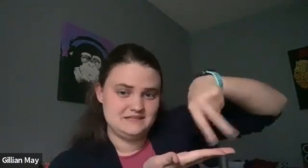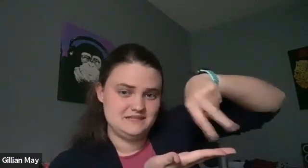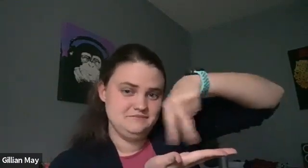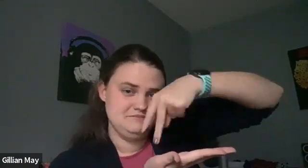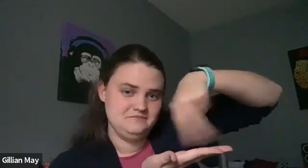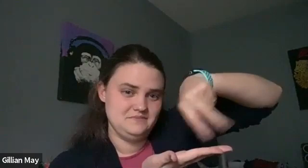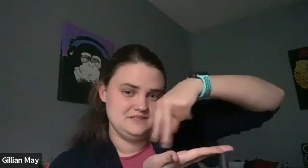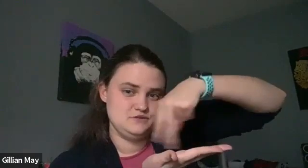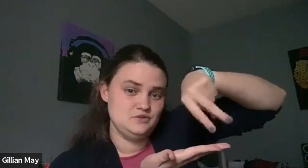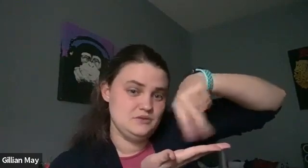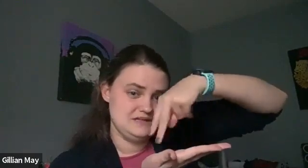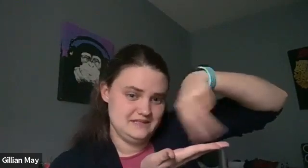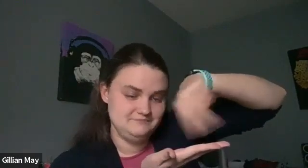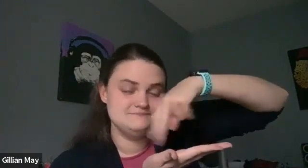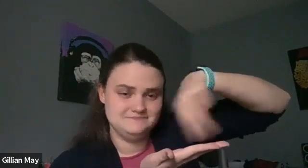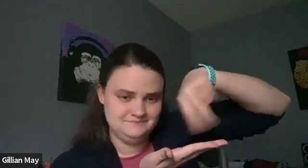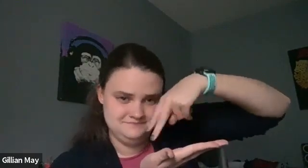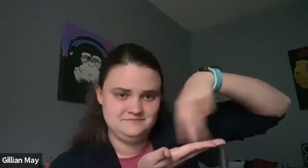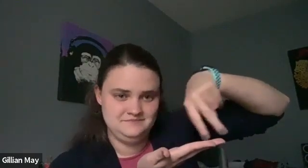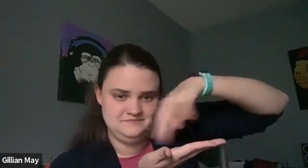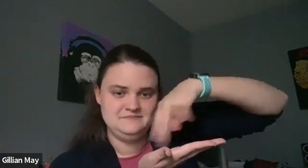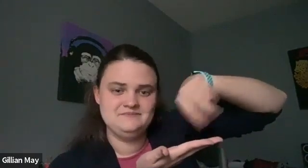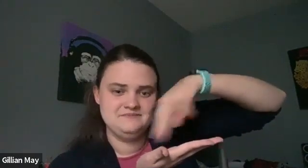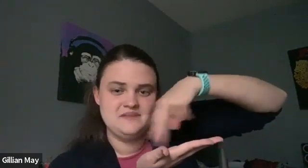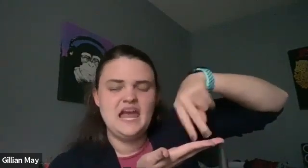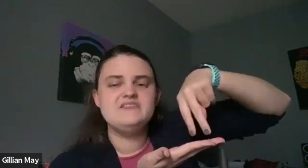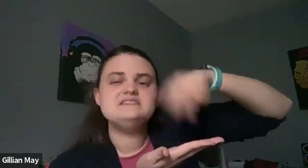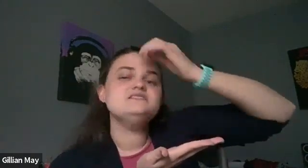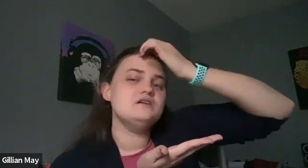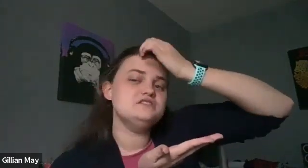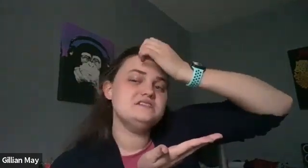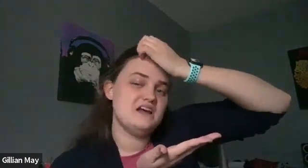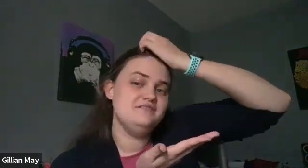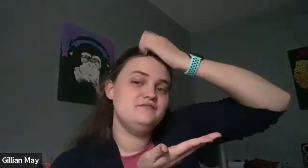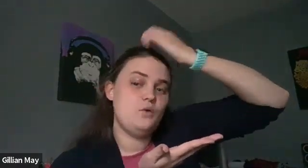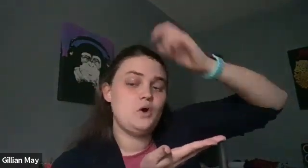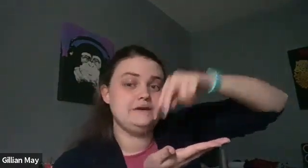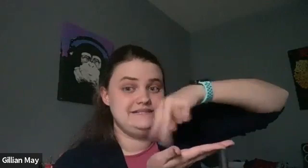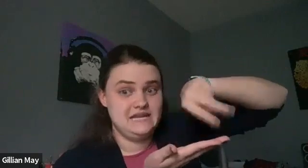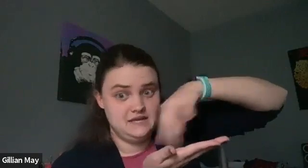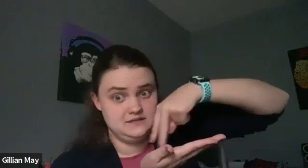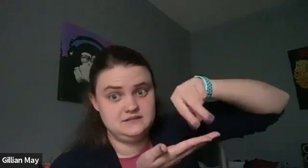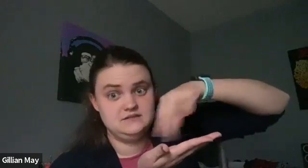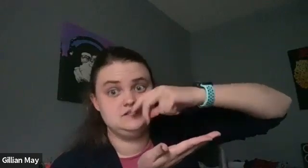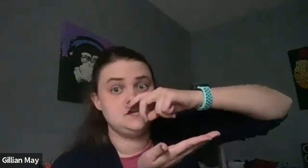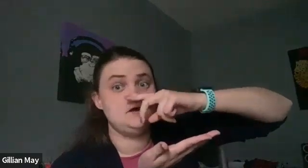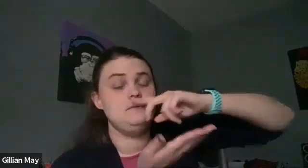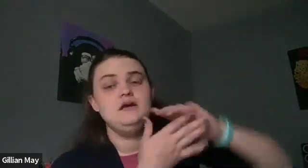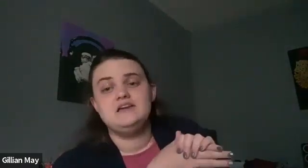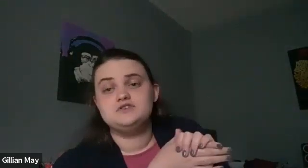Dancing. It's those two legs again. And this is also the sign for dance. So if you're